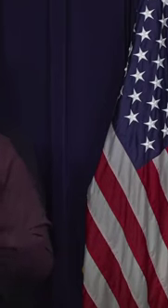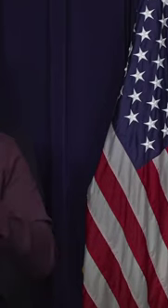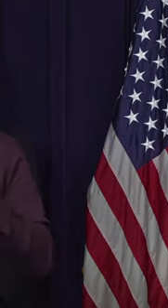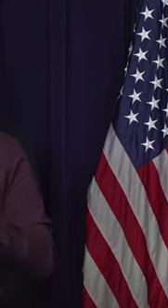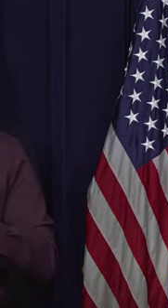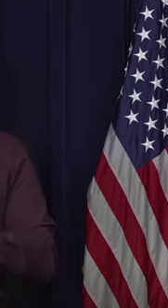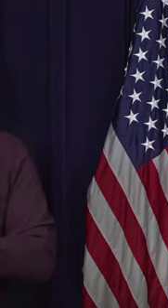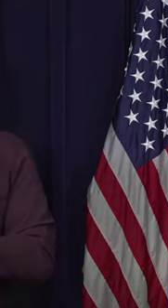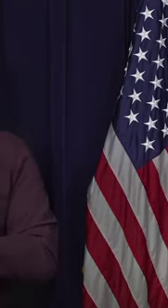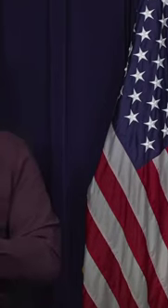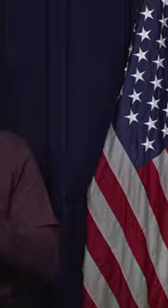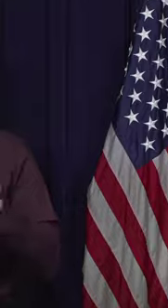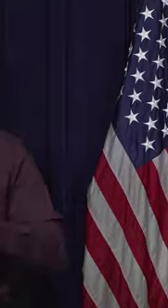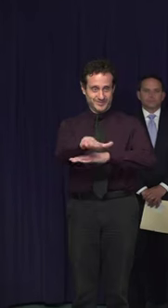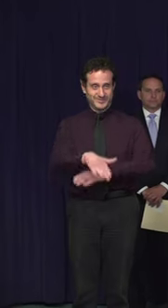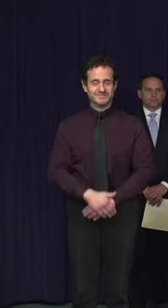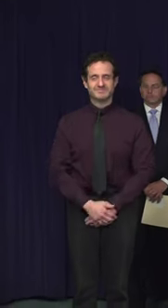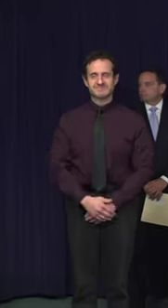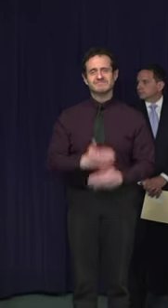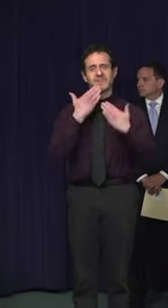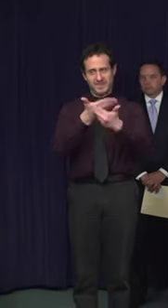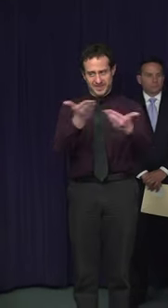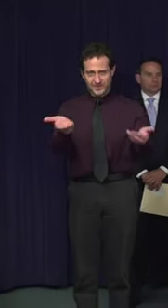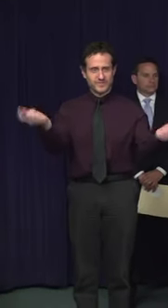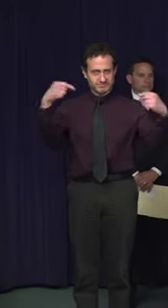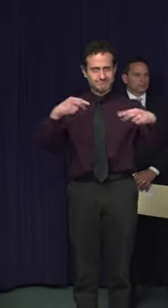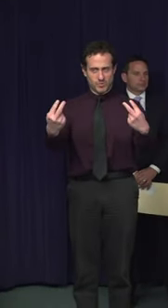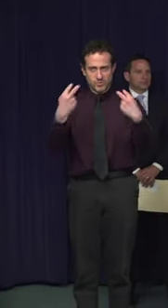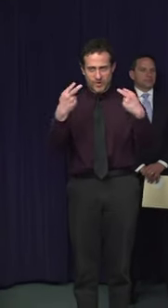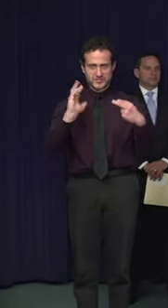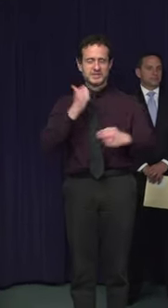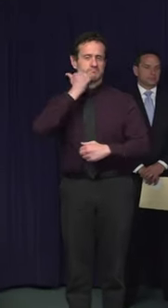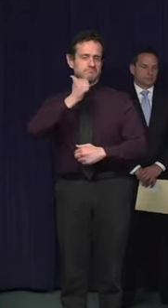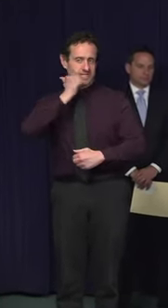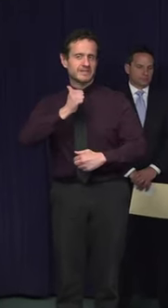is rising exponentially. Thank you for joining us for our daily briefing.